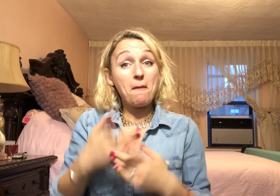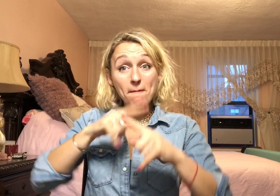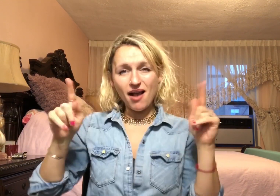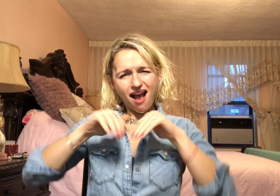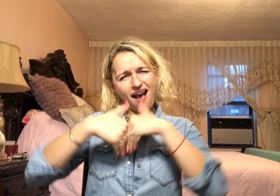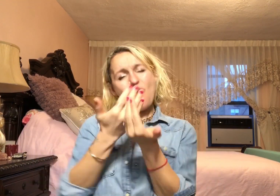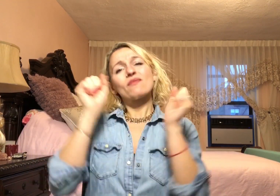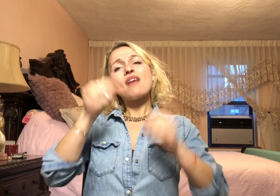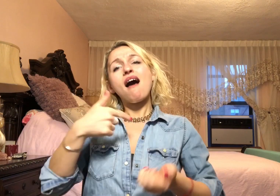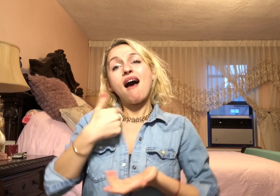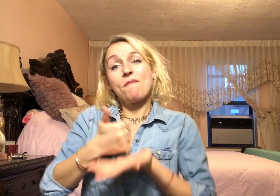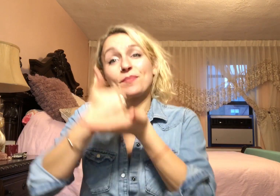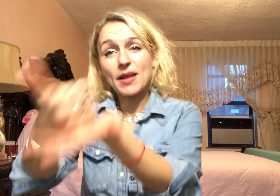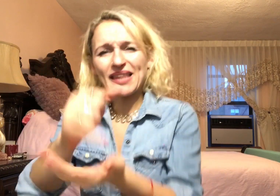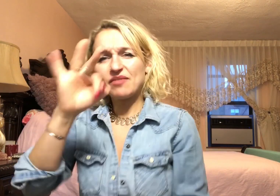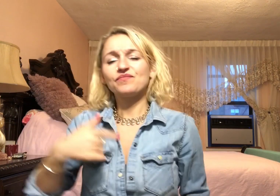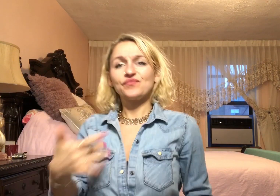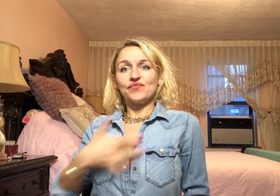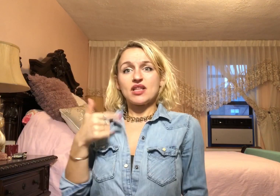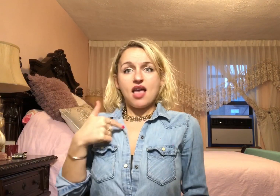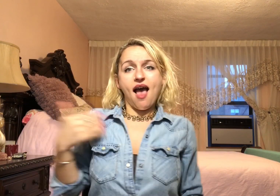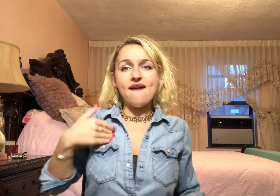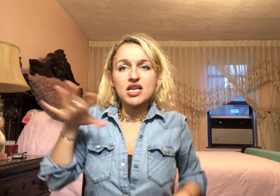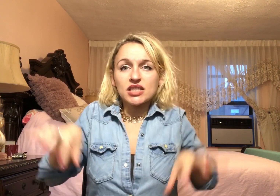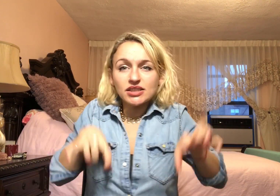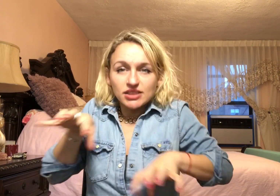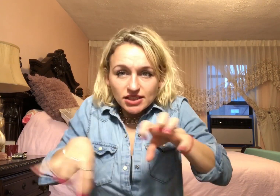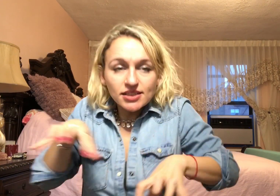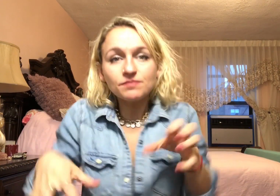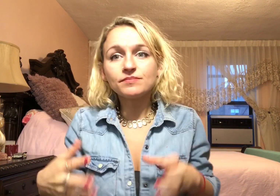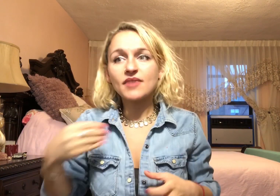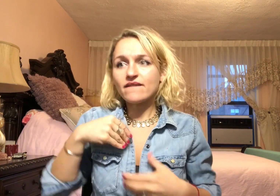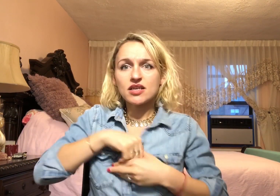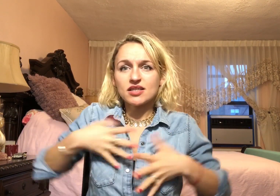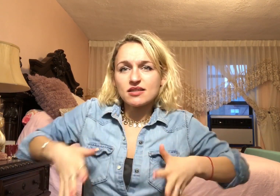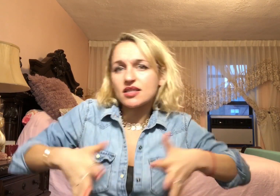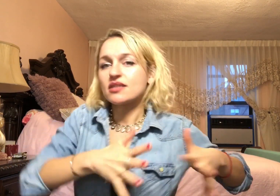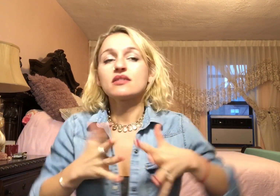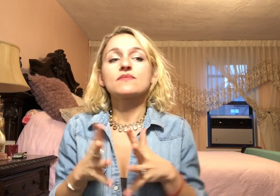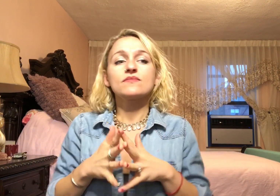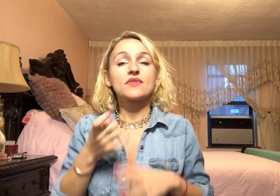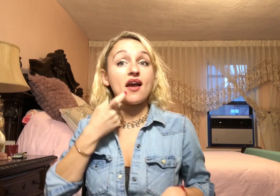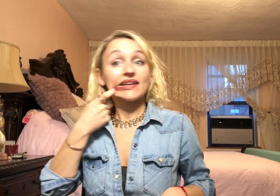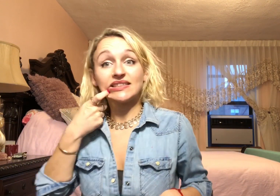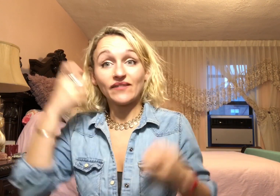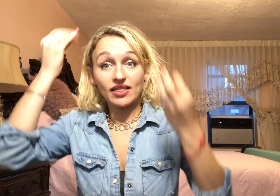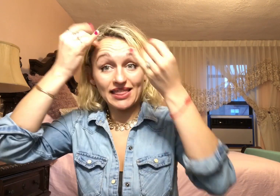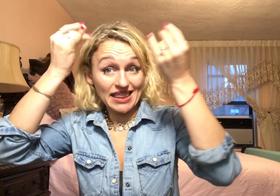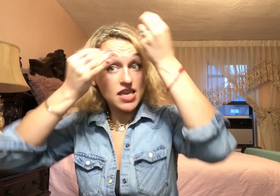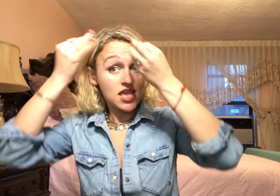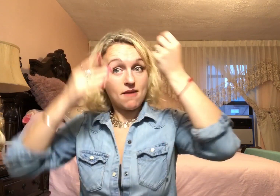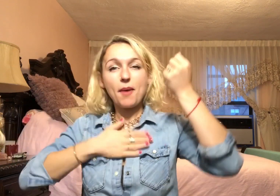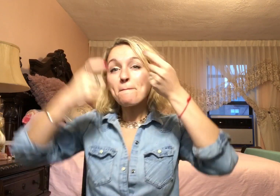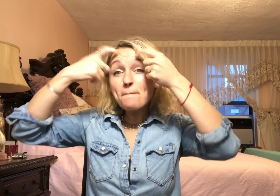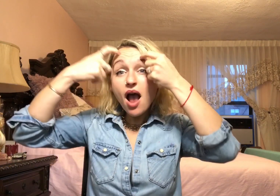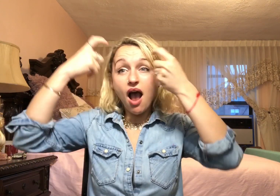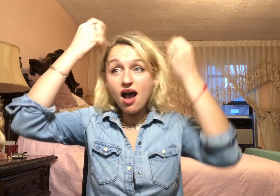with people and help them feel good about themselves. However, I realized, how can I help others if I'm struggling with these addictive behaviors and